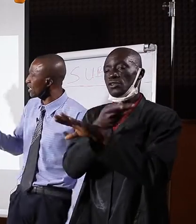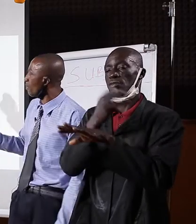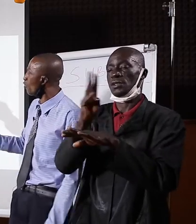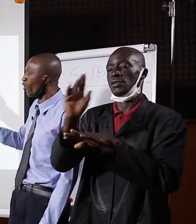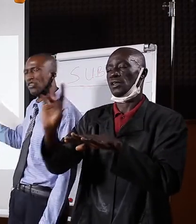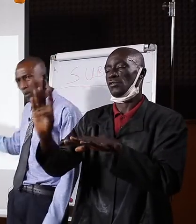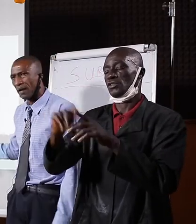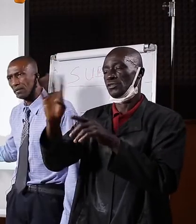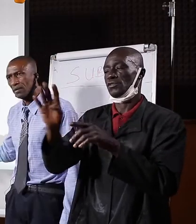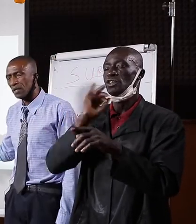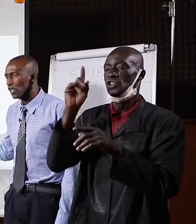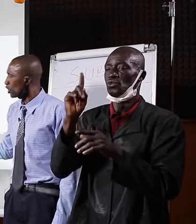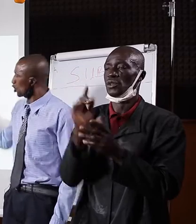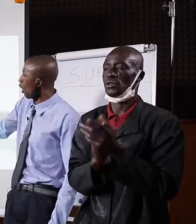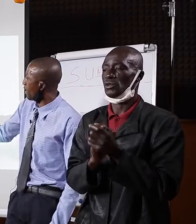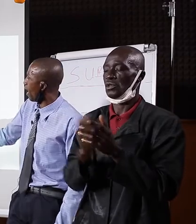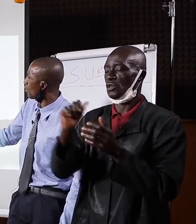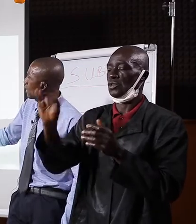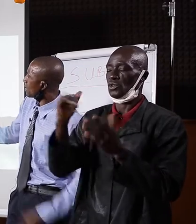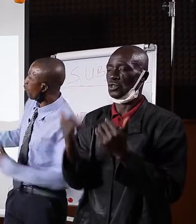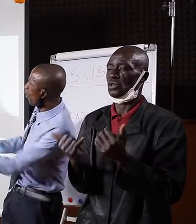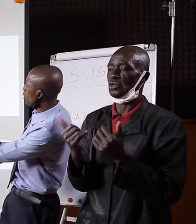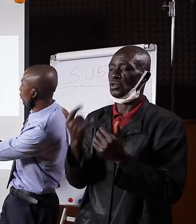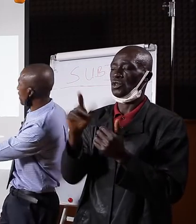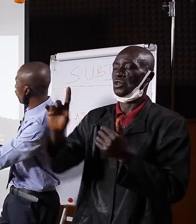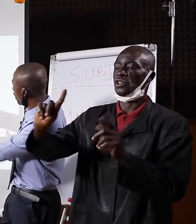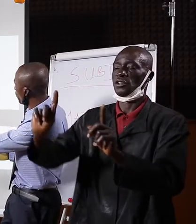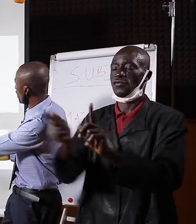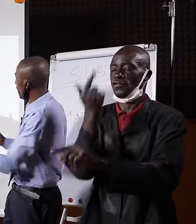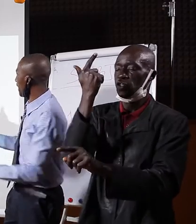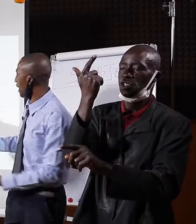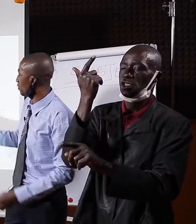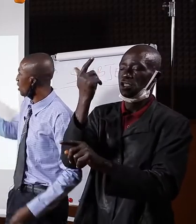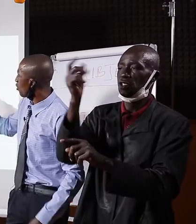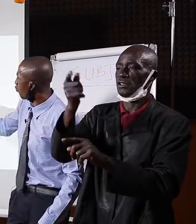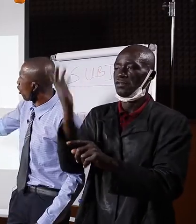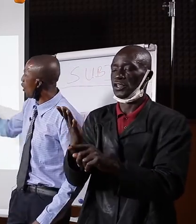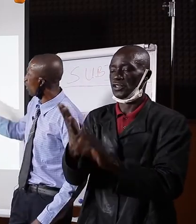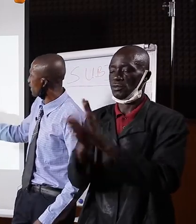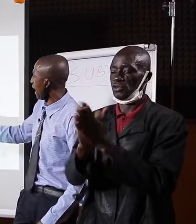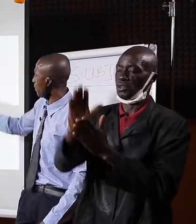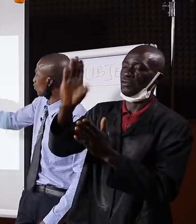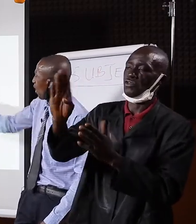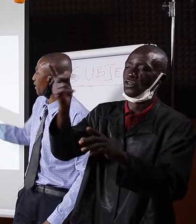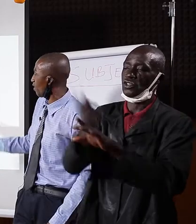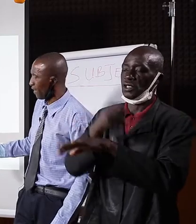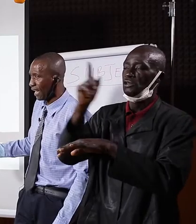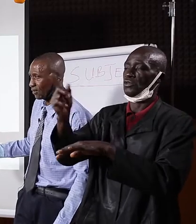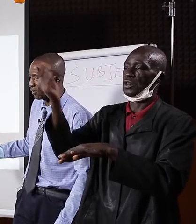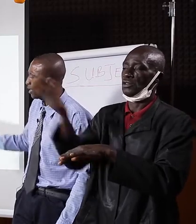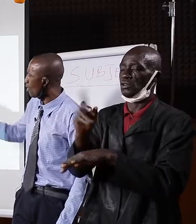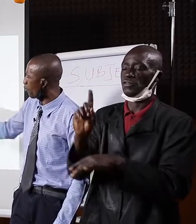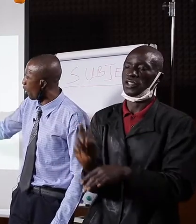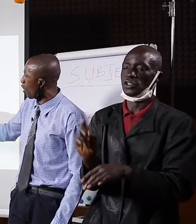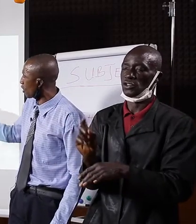to still give you 4 is 1. So now, the first fraction becomes 4 times 1 over